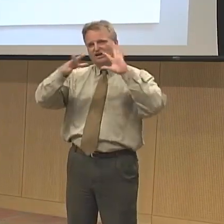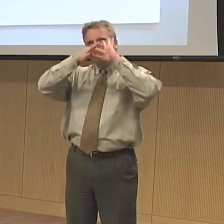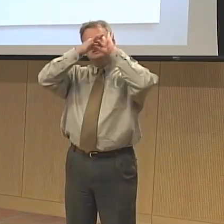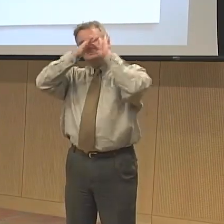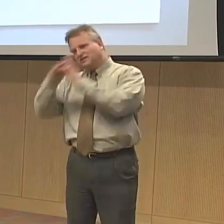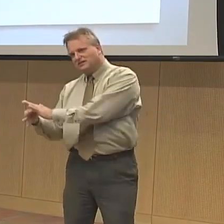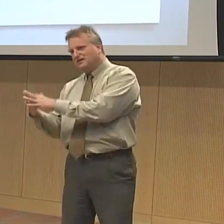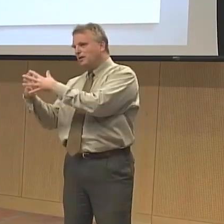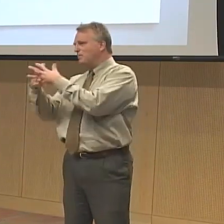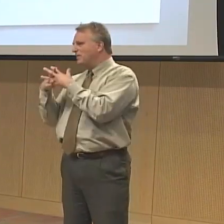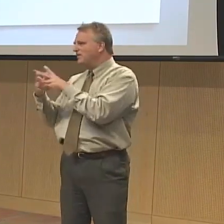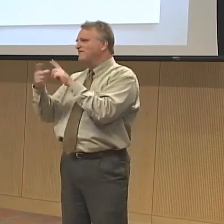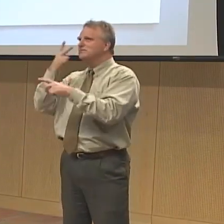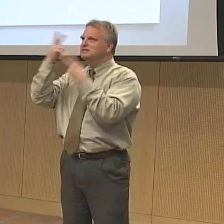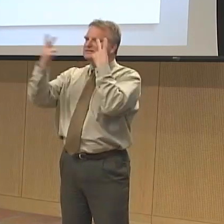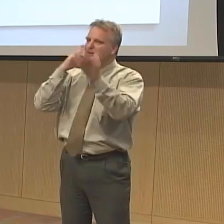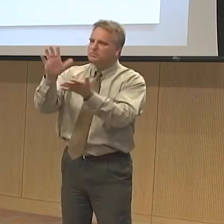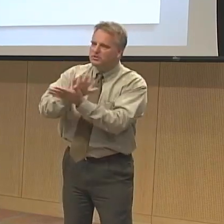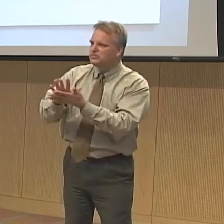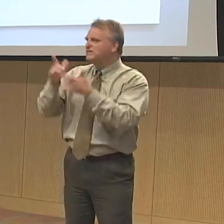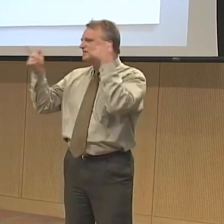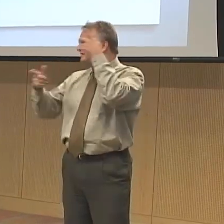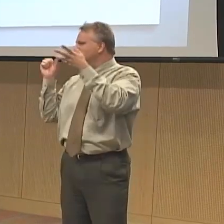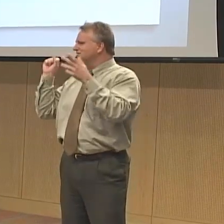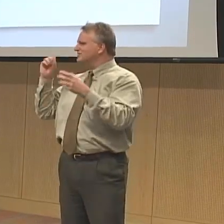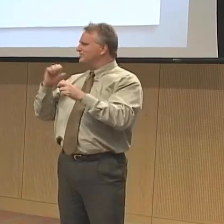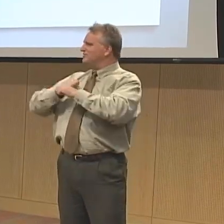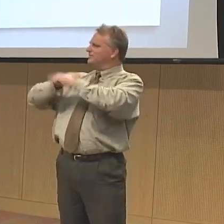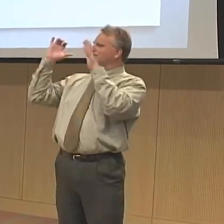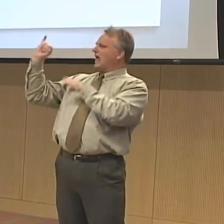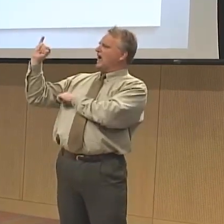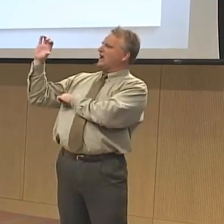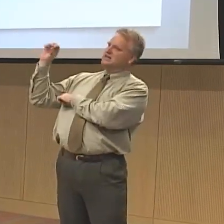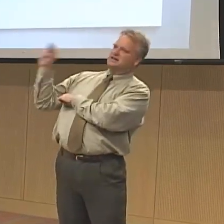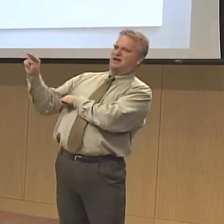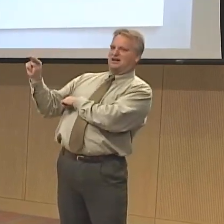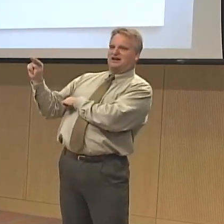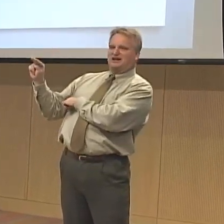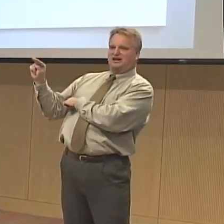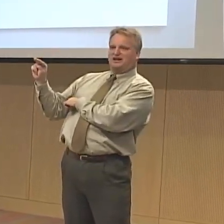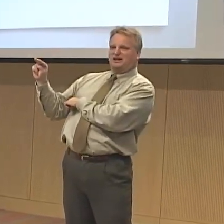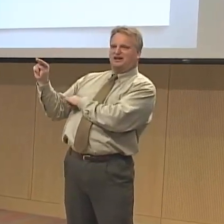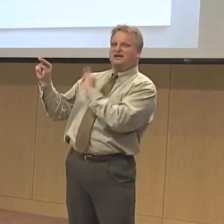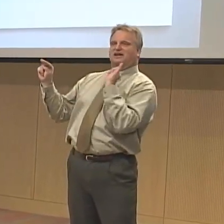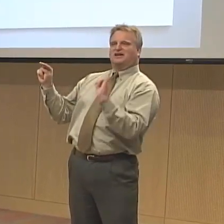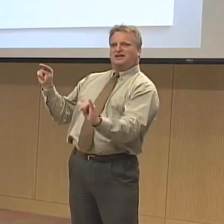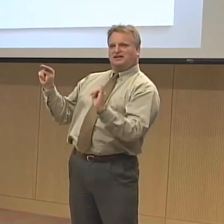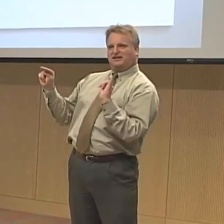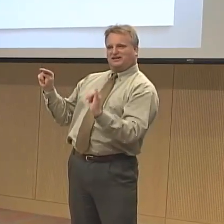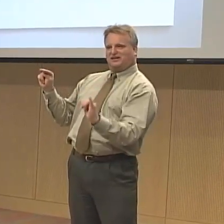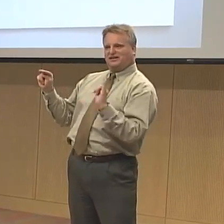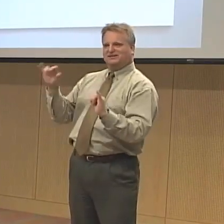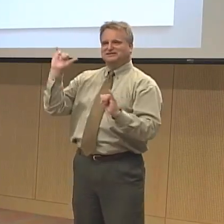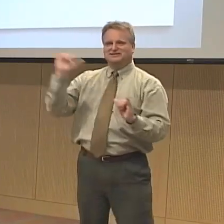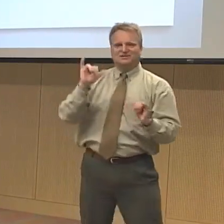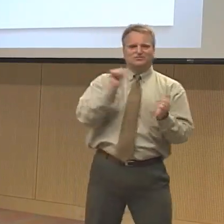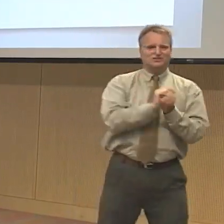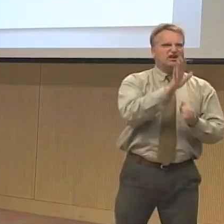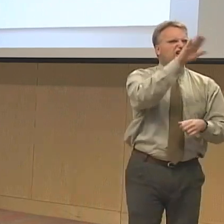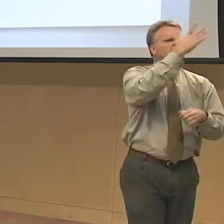But it's very linked to American culture. You watch the movies and media, it's all about having a gun. That's an icon of our culture.